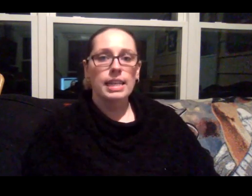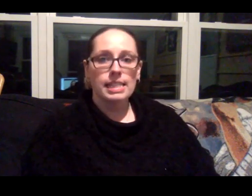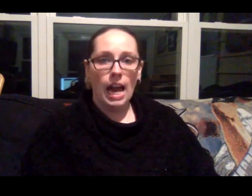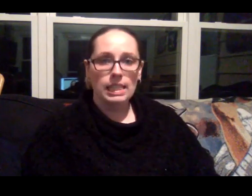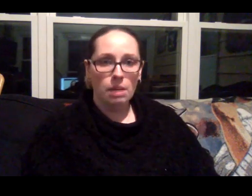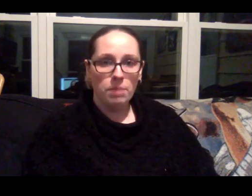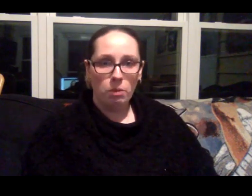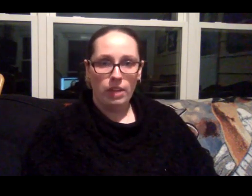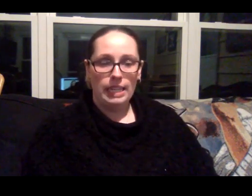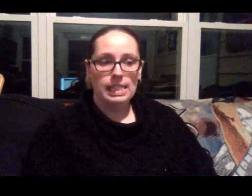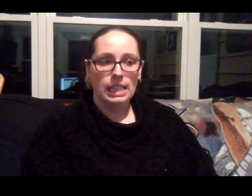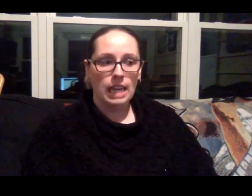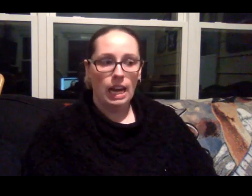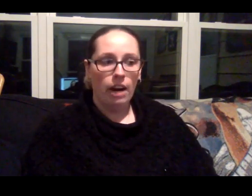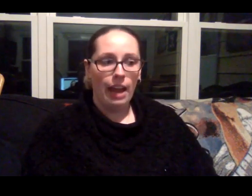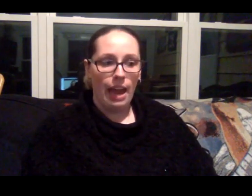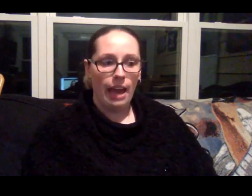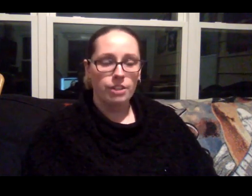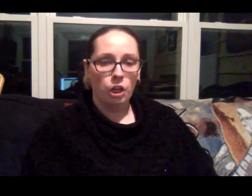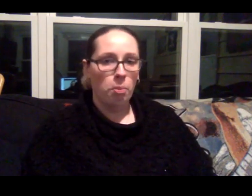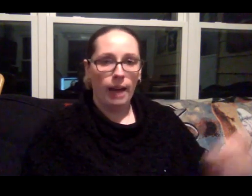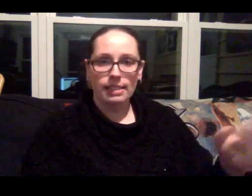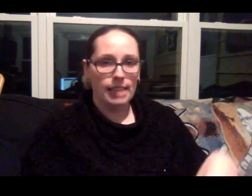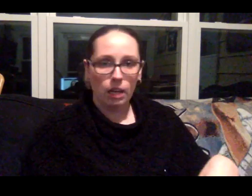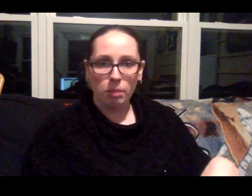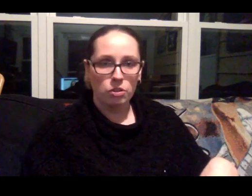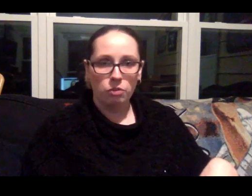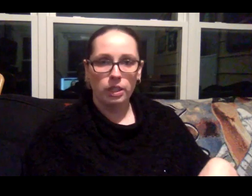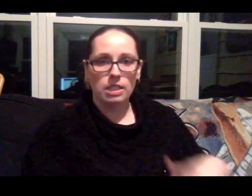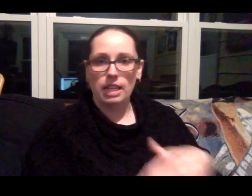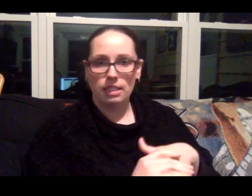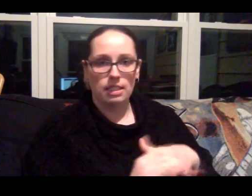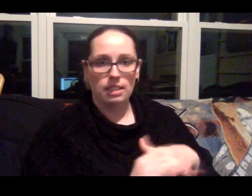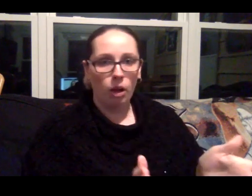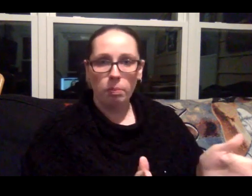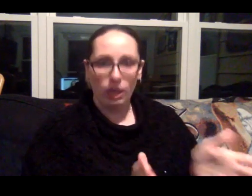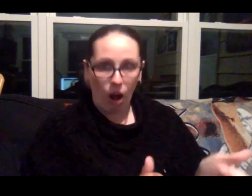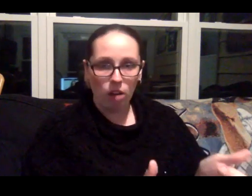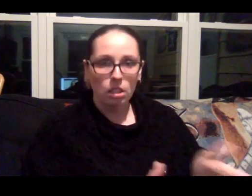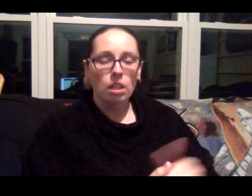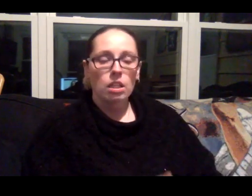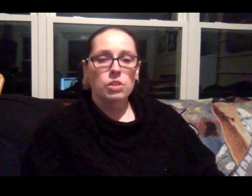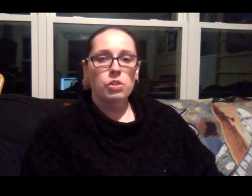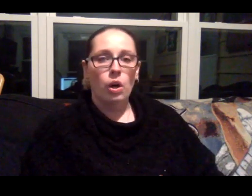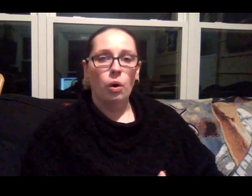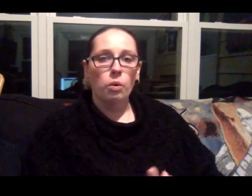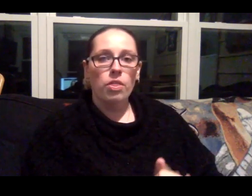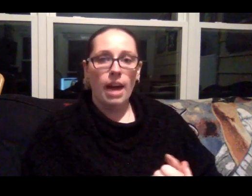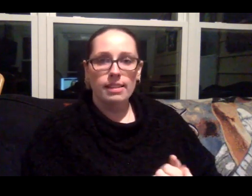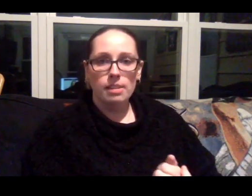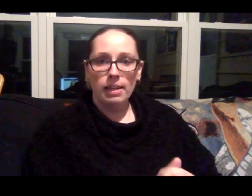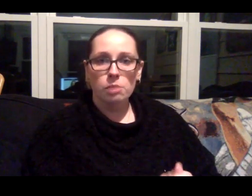It's not something where they can sit there and, you know, practice saying a bunch of words that does not help at all. No. So